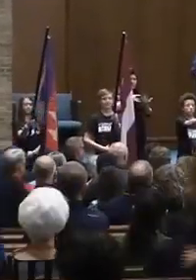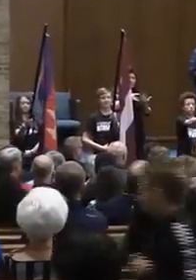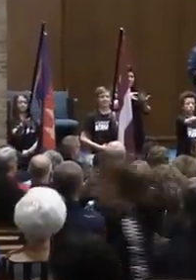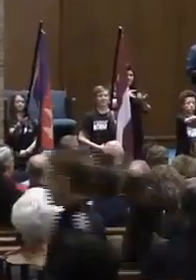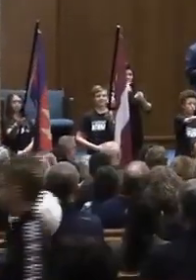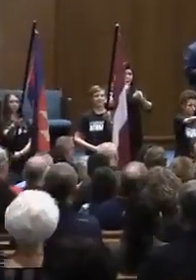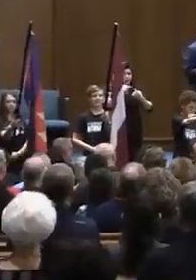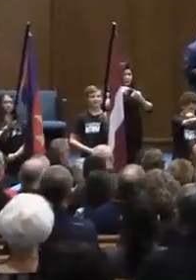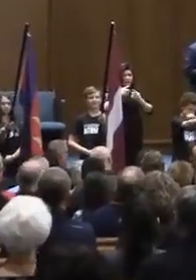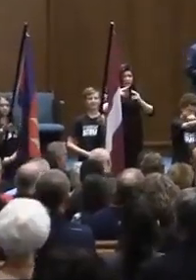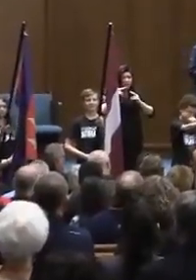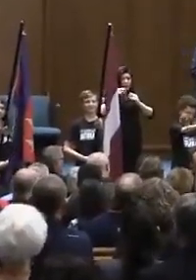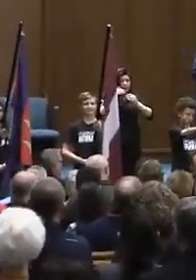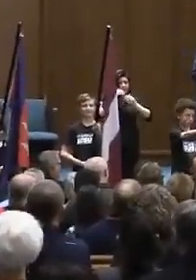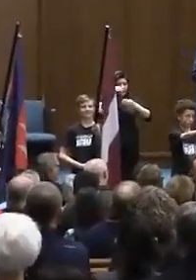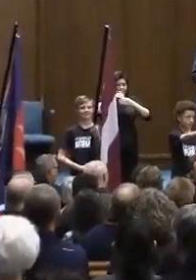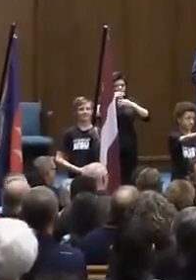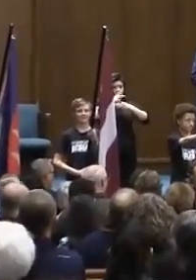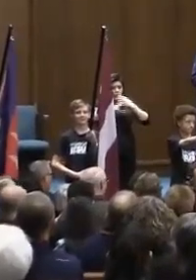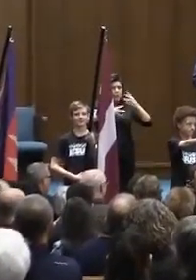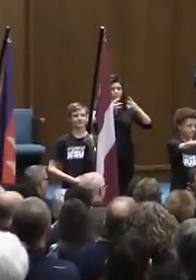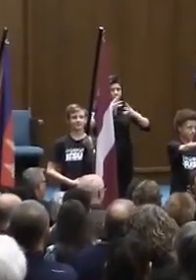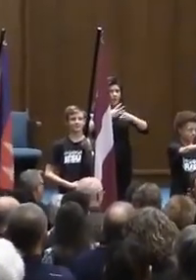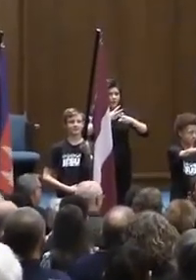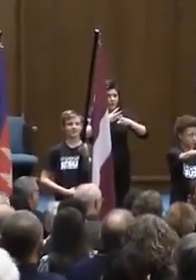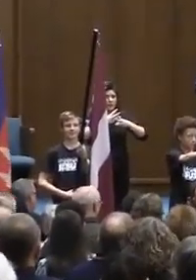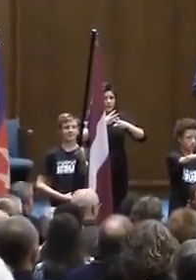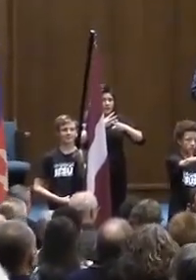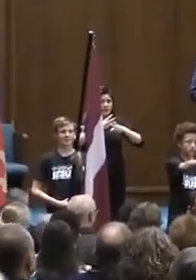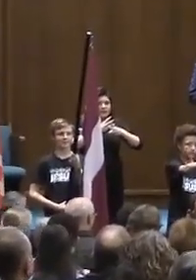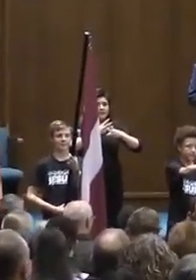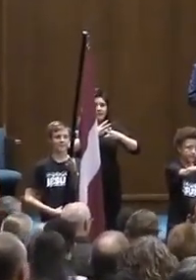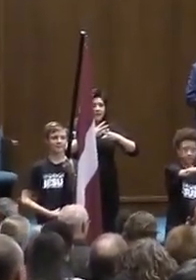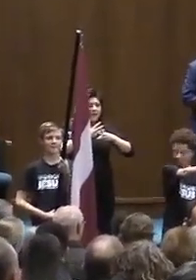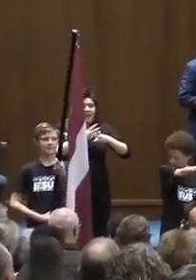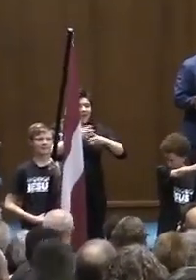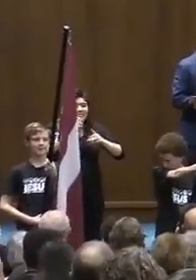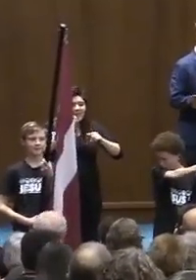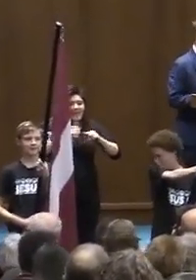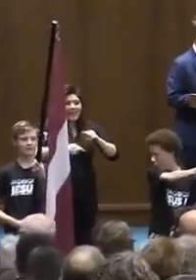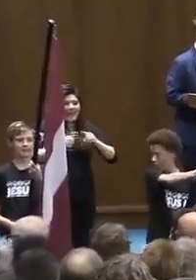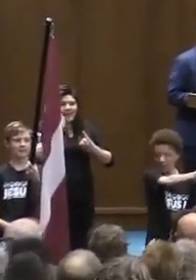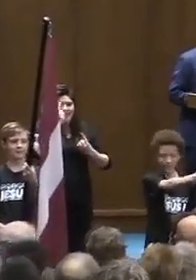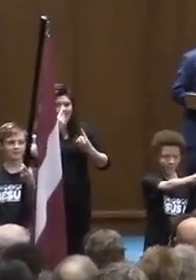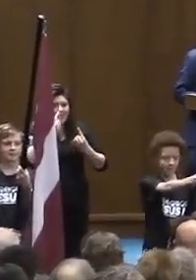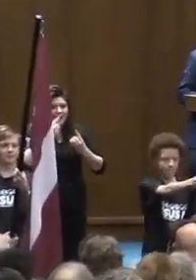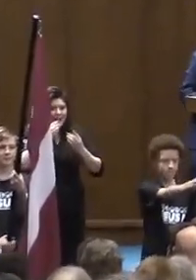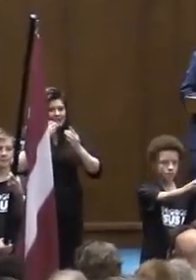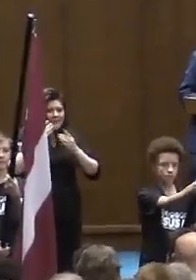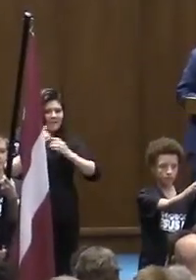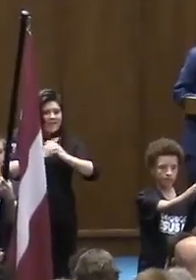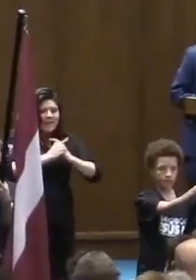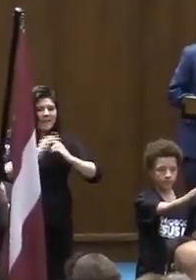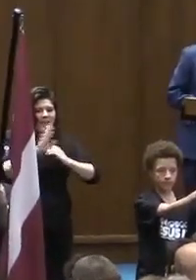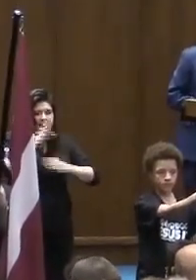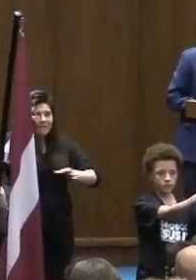when they go into this world and they cannot cognitively defend the faith that they